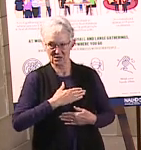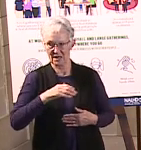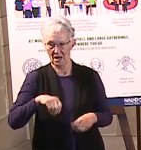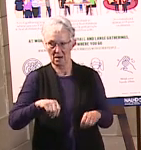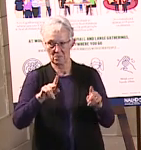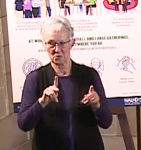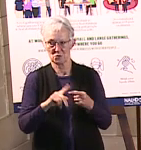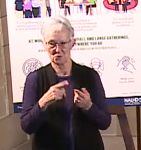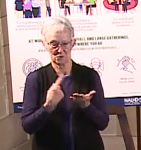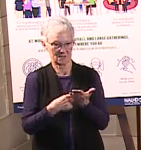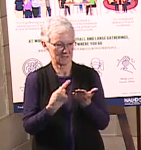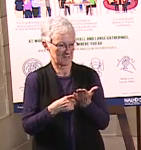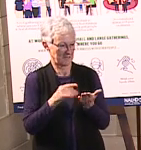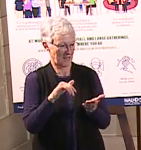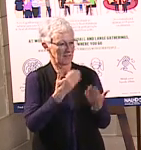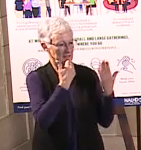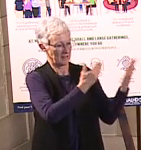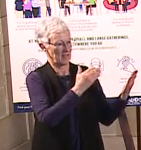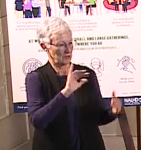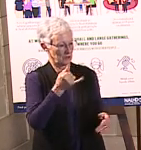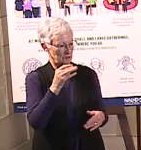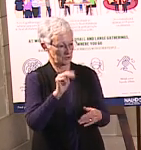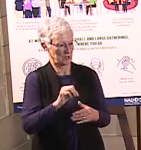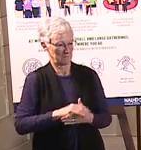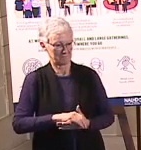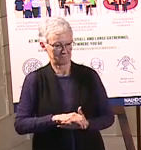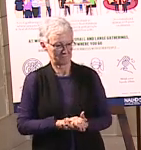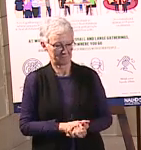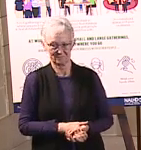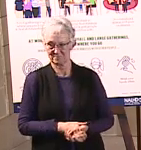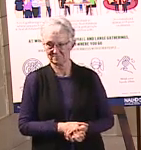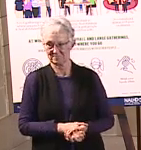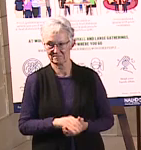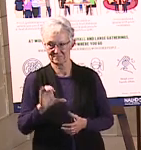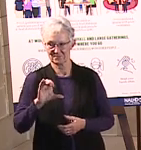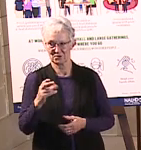to the governor. Great. Hey, thanks a lot, Jim. Thanks for joining us. Cheers.